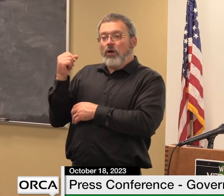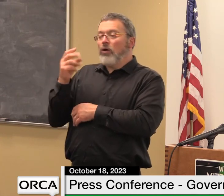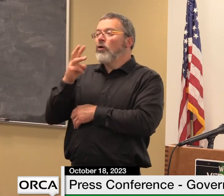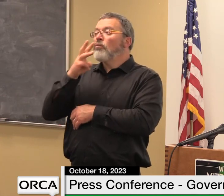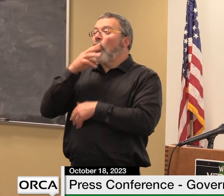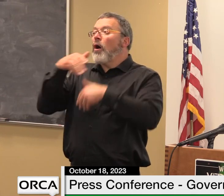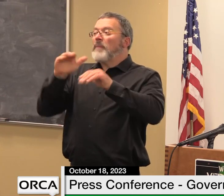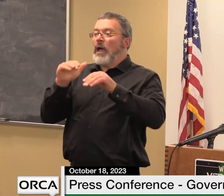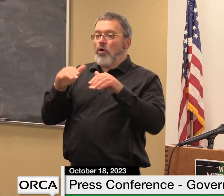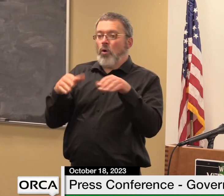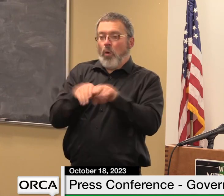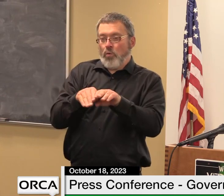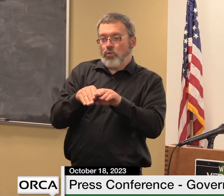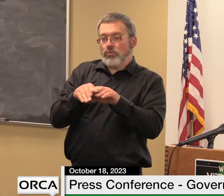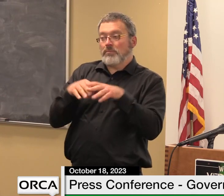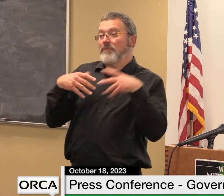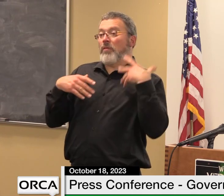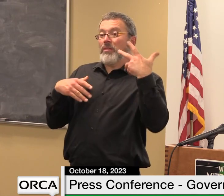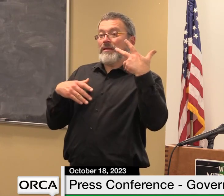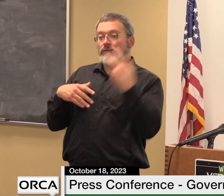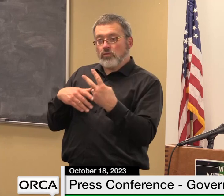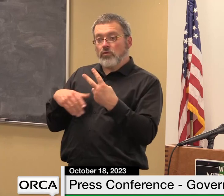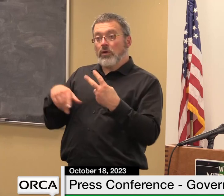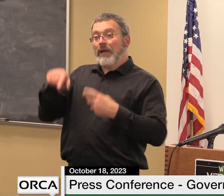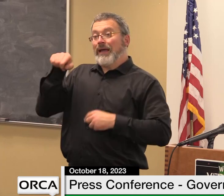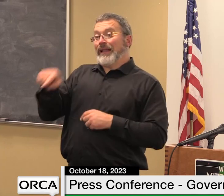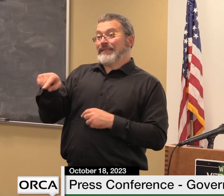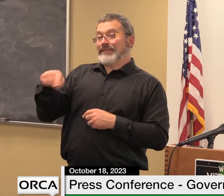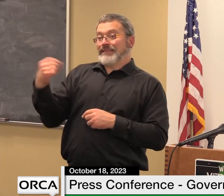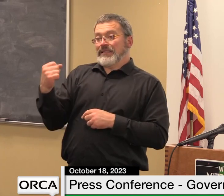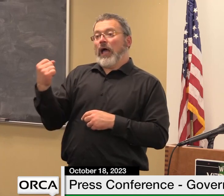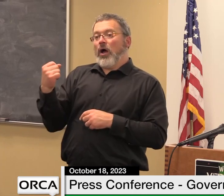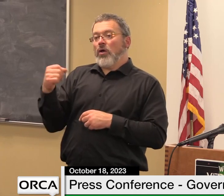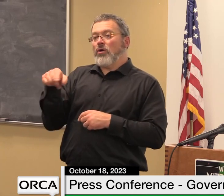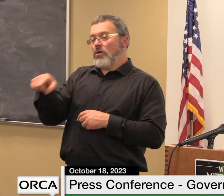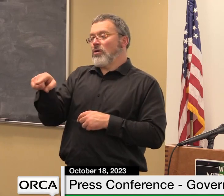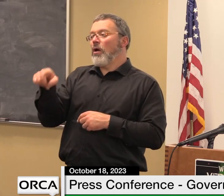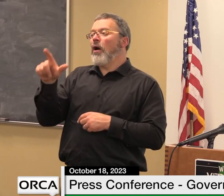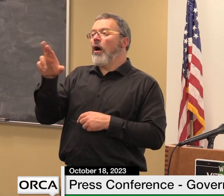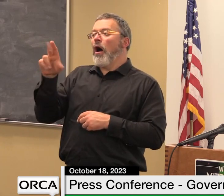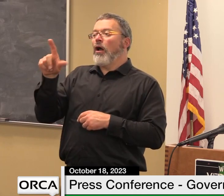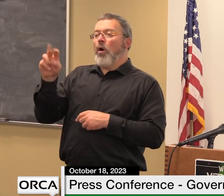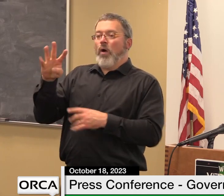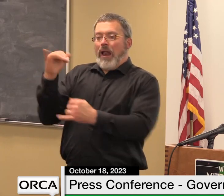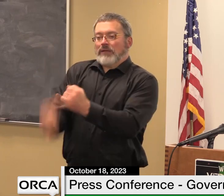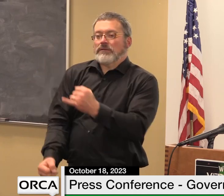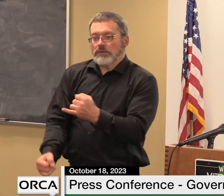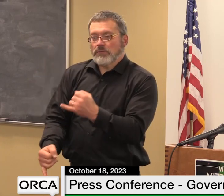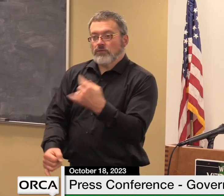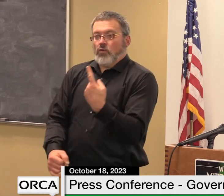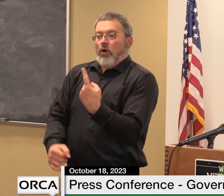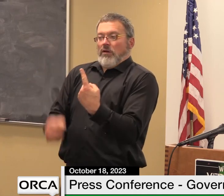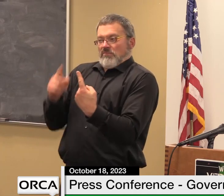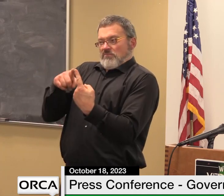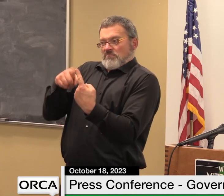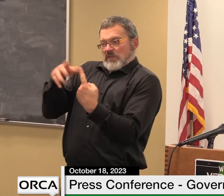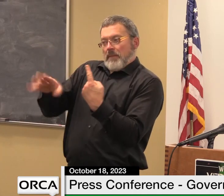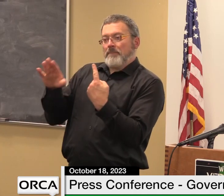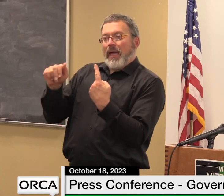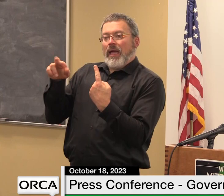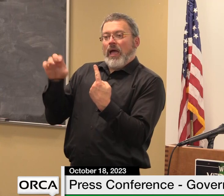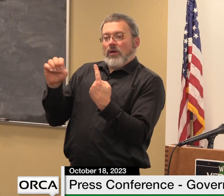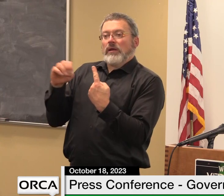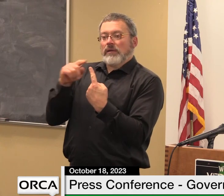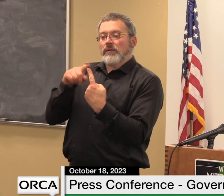this coming Saturday, we'll close the one in Ludlow. And we'll maintain the one in Barrie through the end of